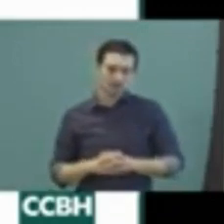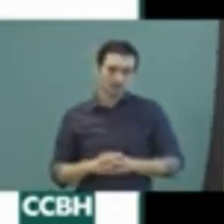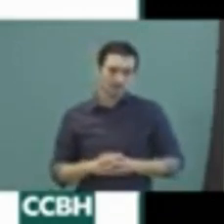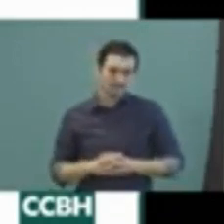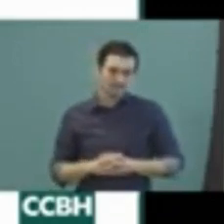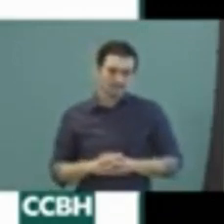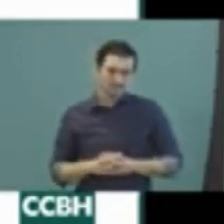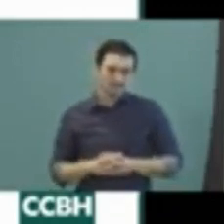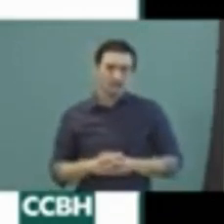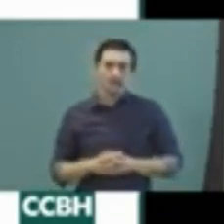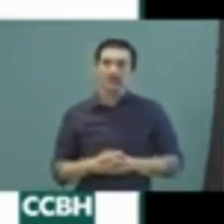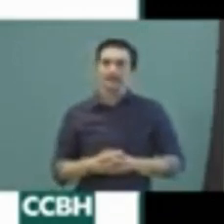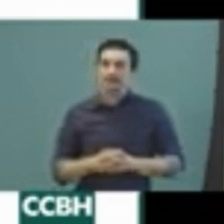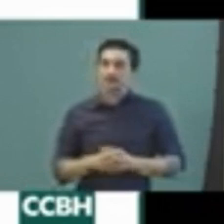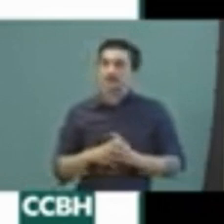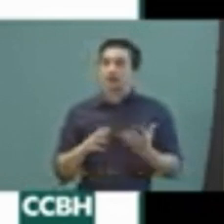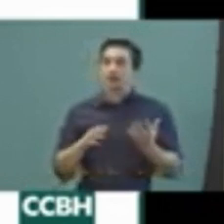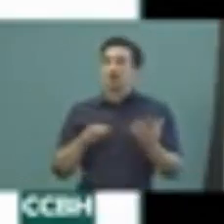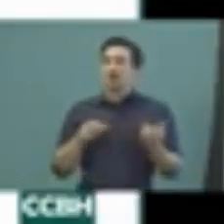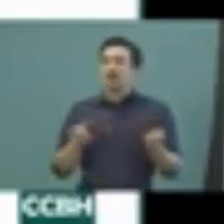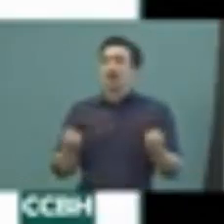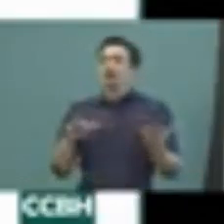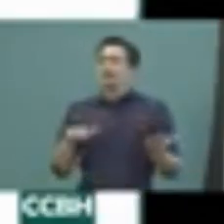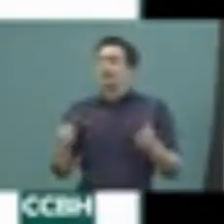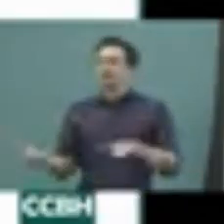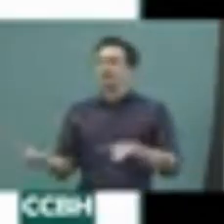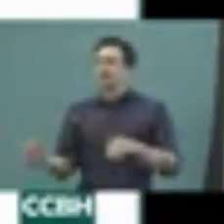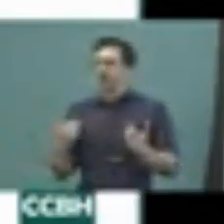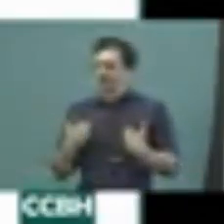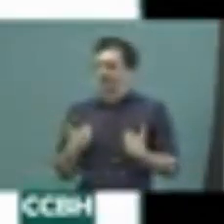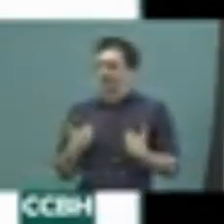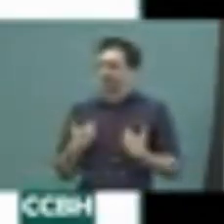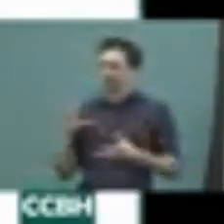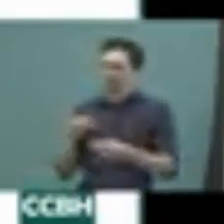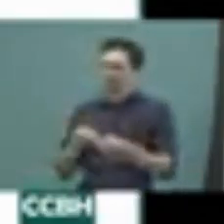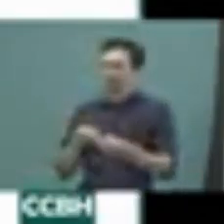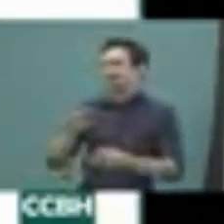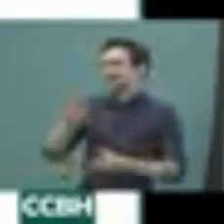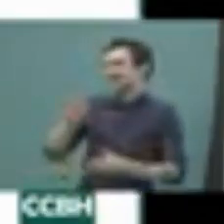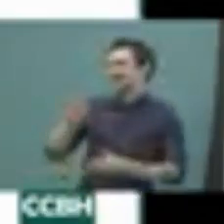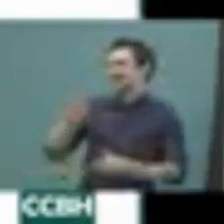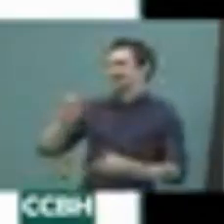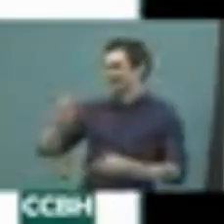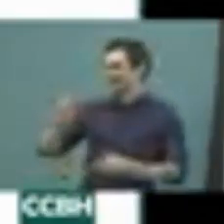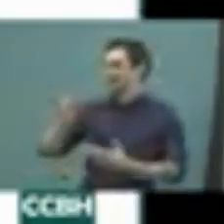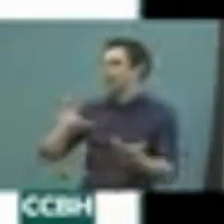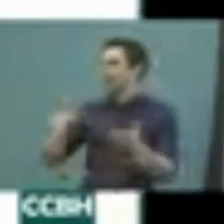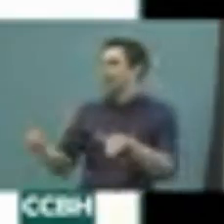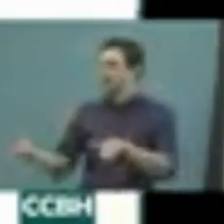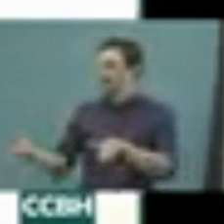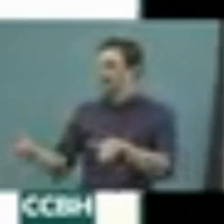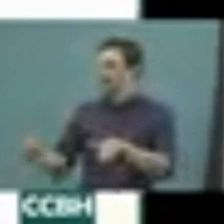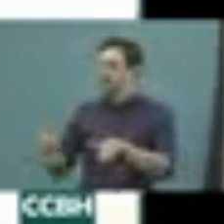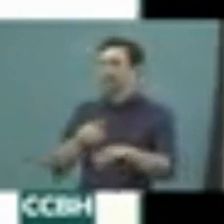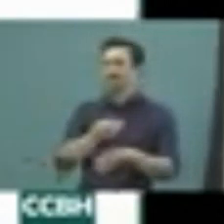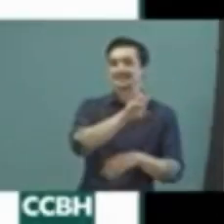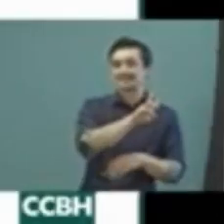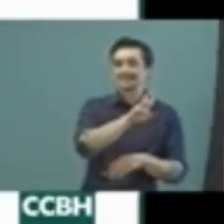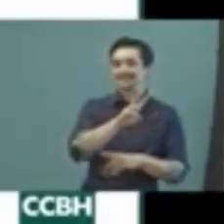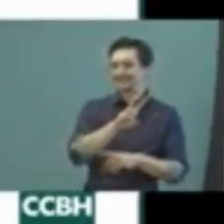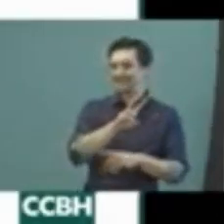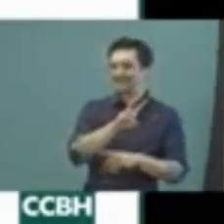With regard to deaths, to date we have had 67 deaths. That is 66 deaths of lab